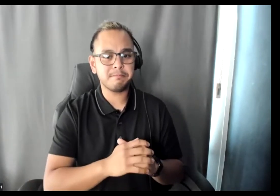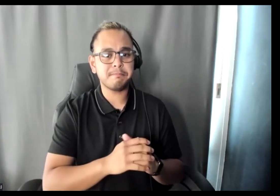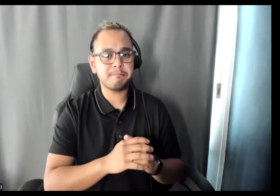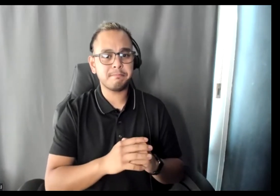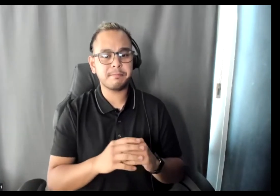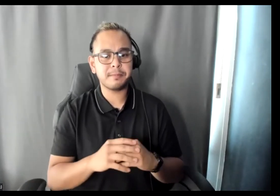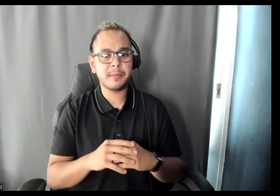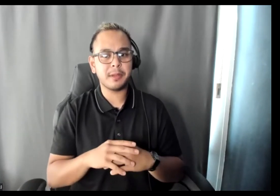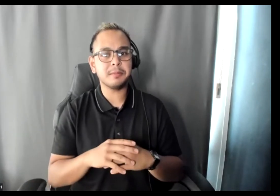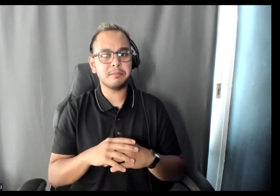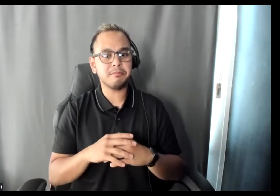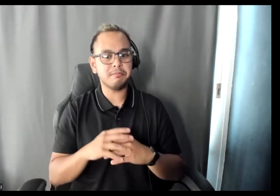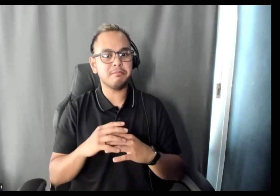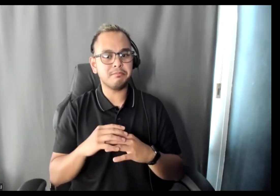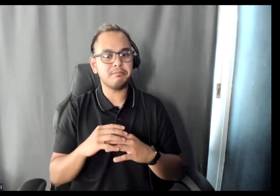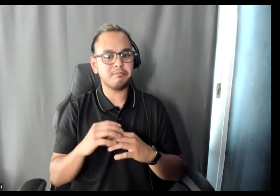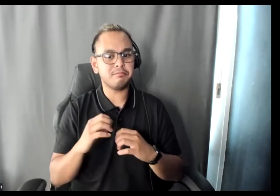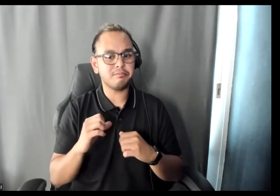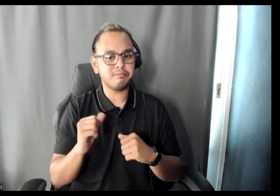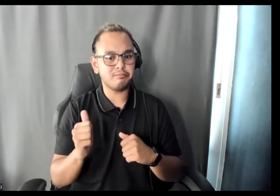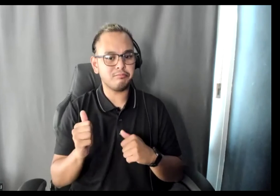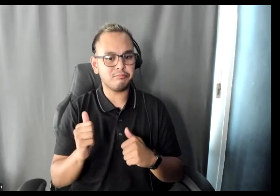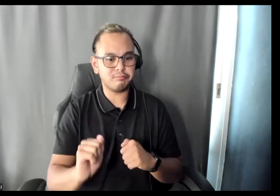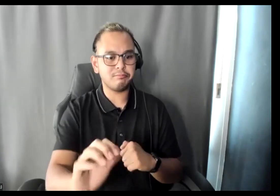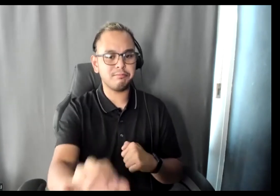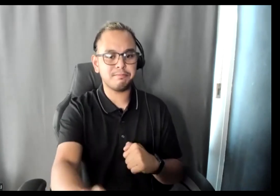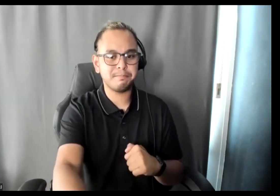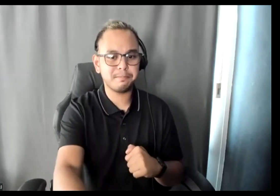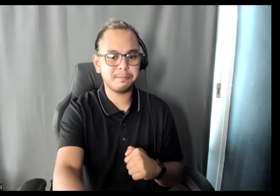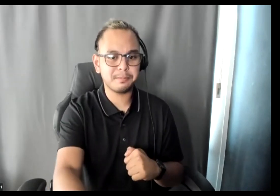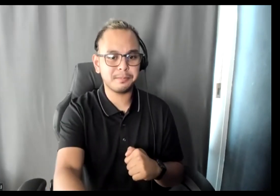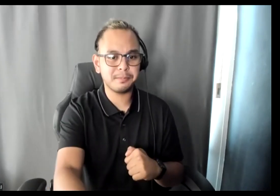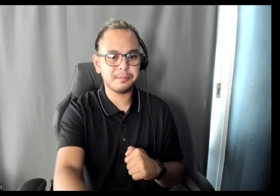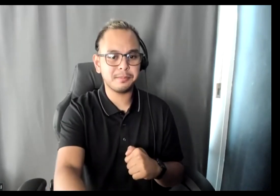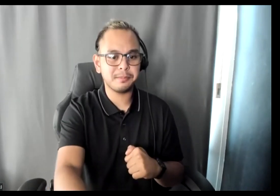comfortable living in diverse communities. And the American Dreamer, I think